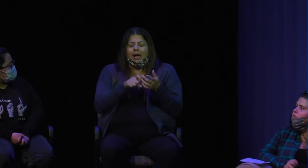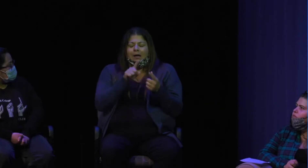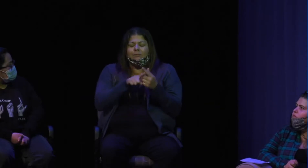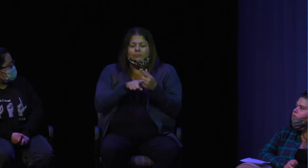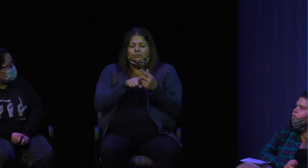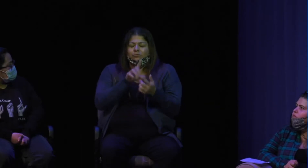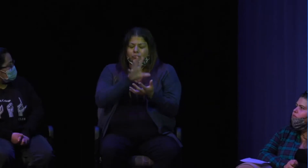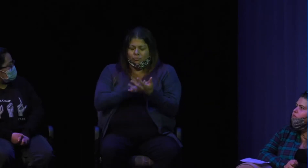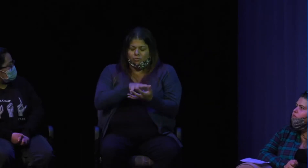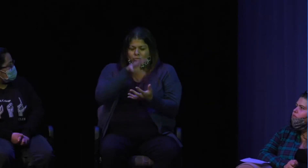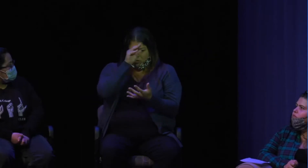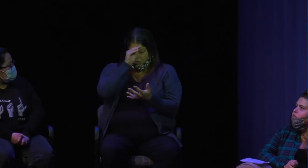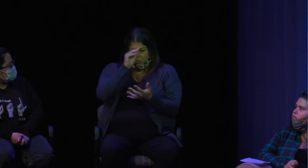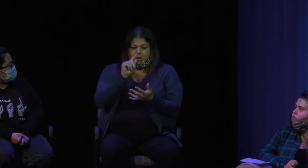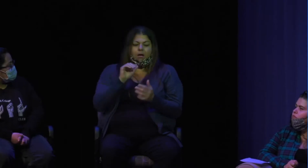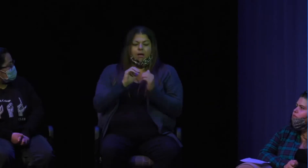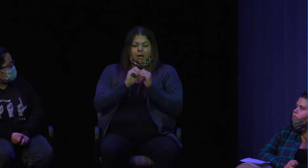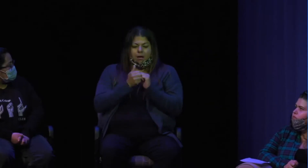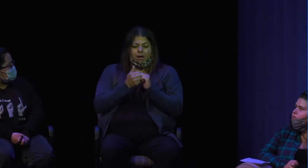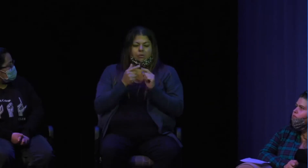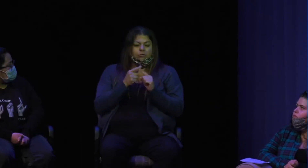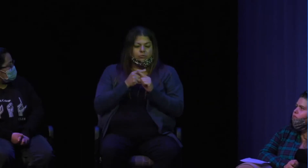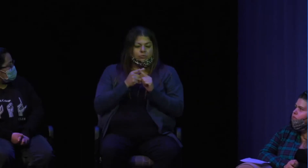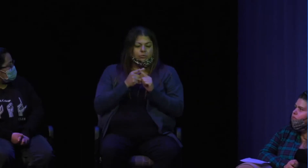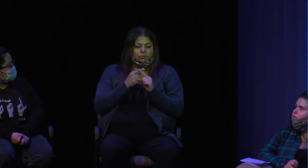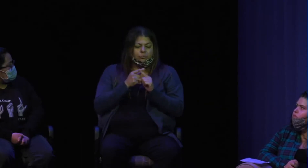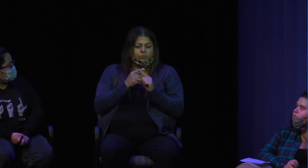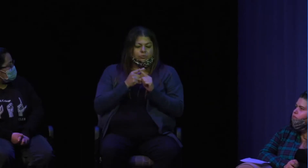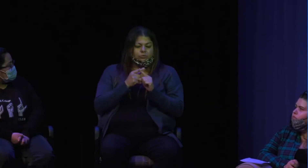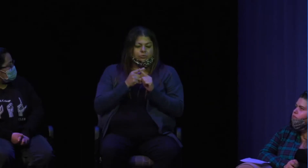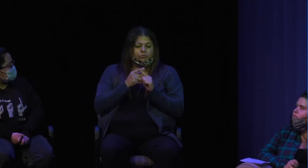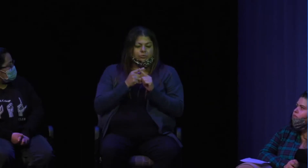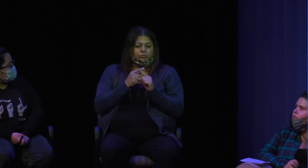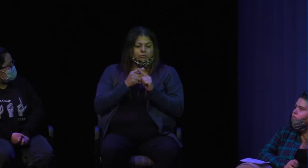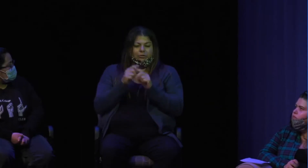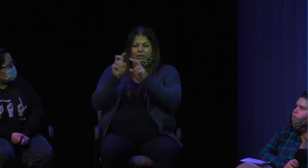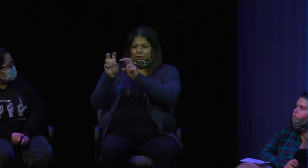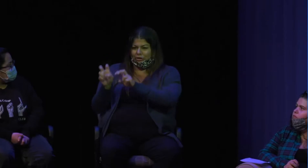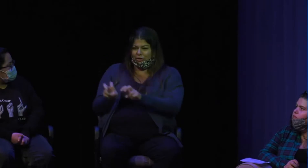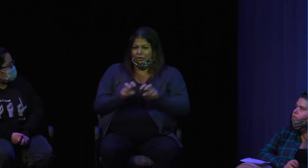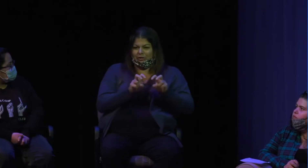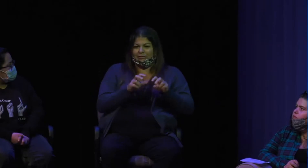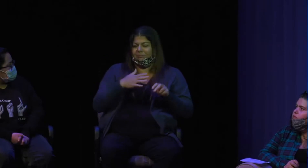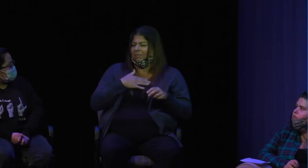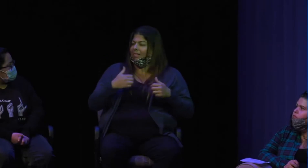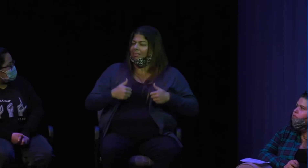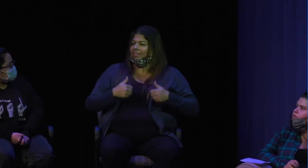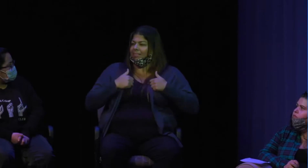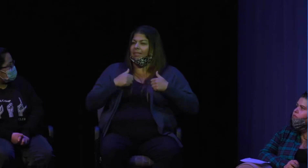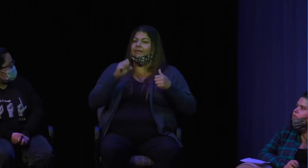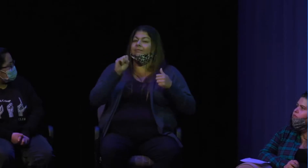them. So I had to learn how to